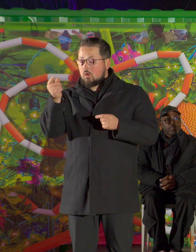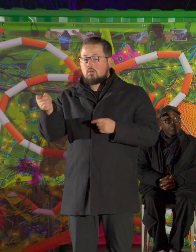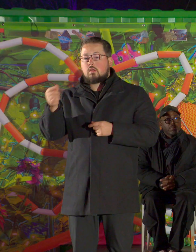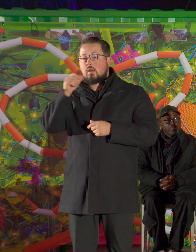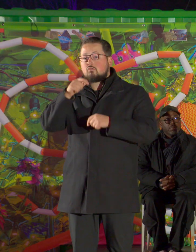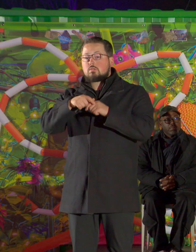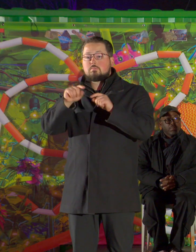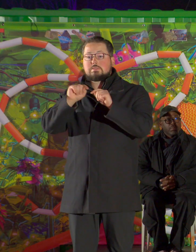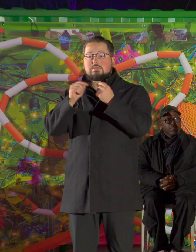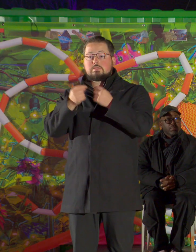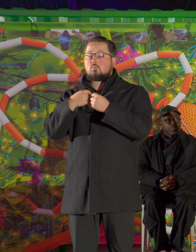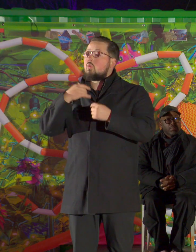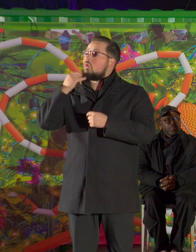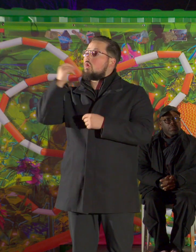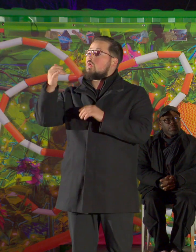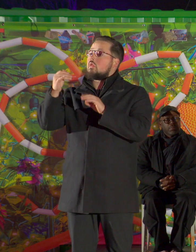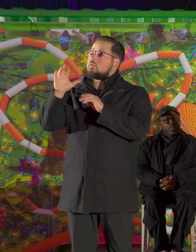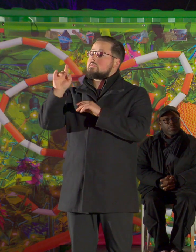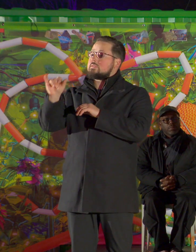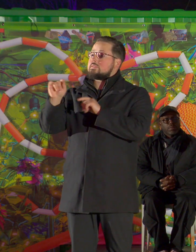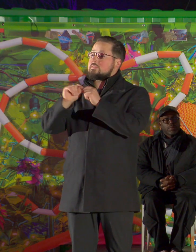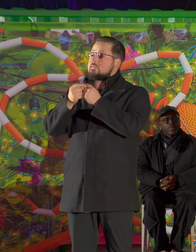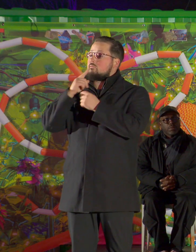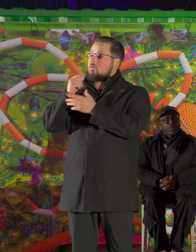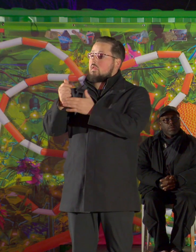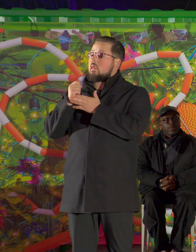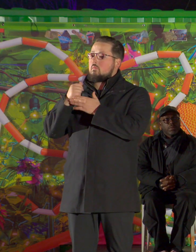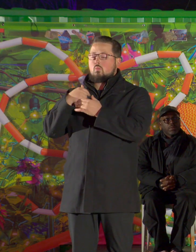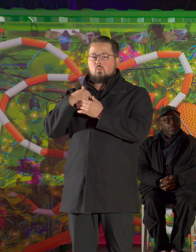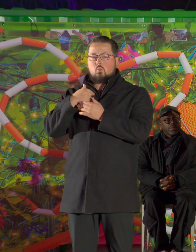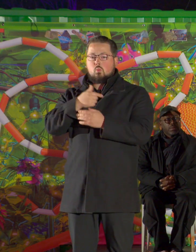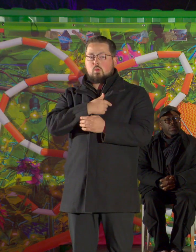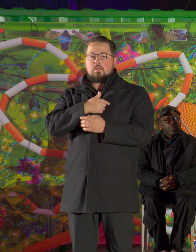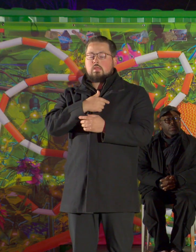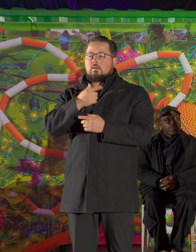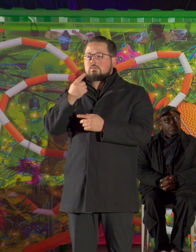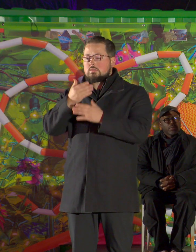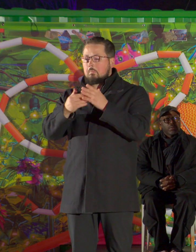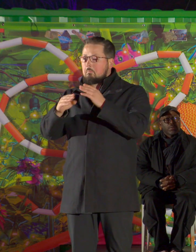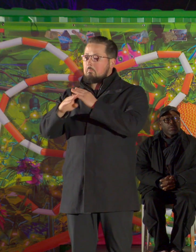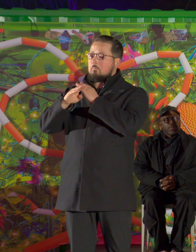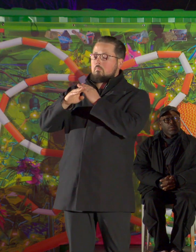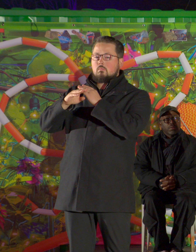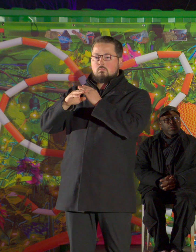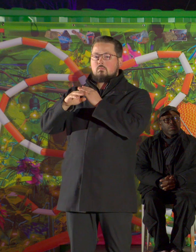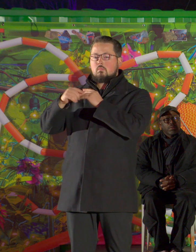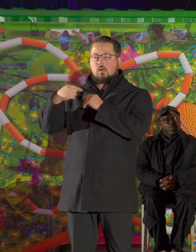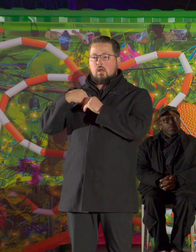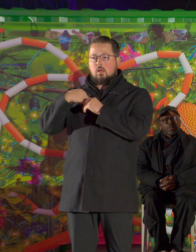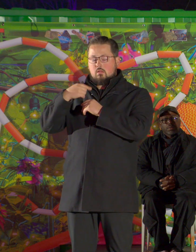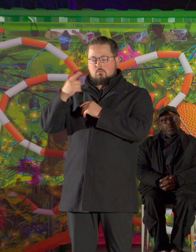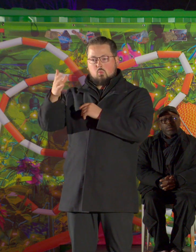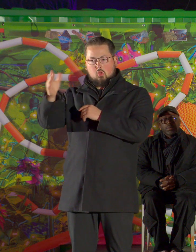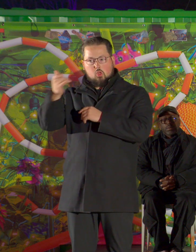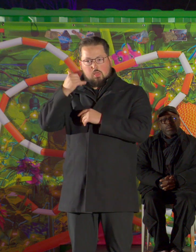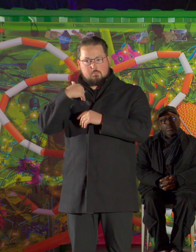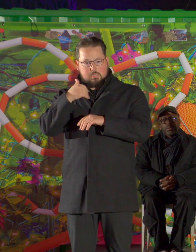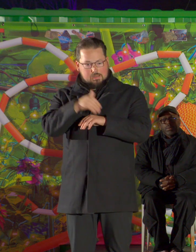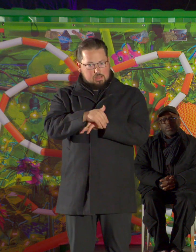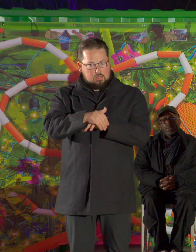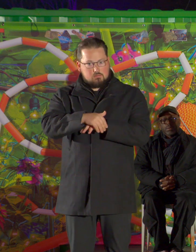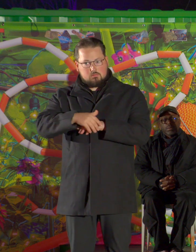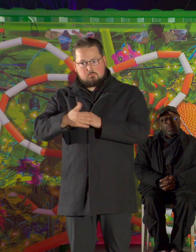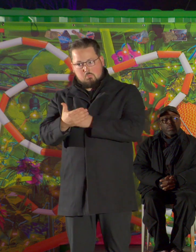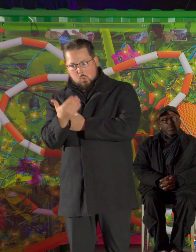team here called the city team for help, or we got like a red tape little moment here, my phone rung at the early morning,